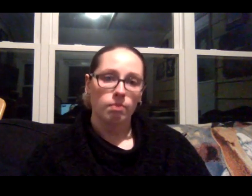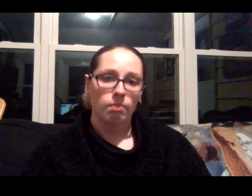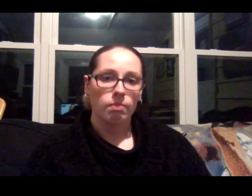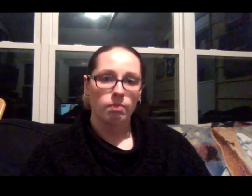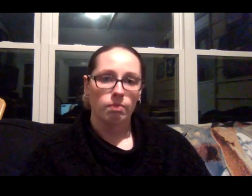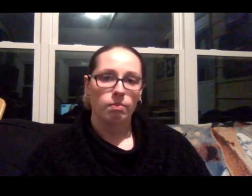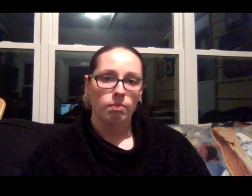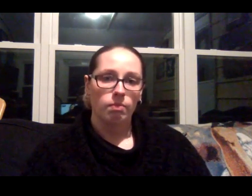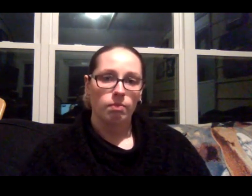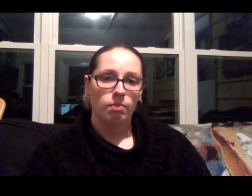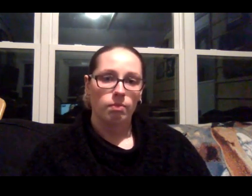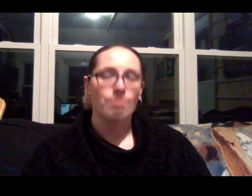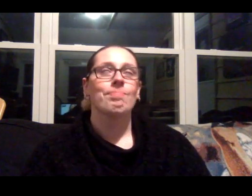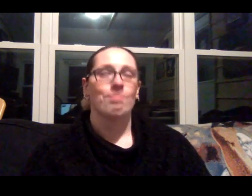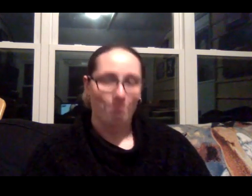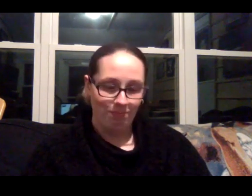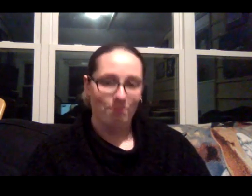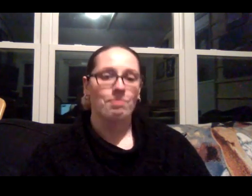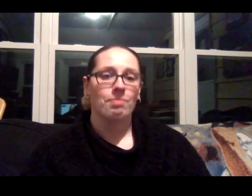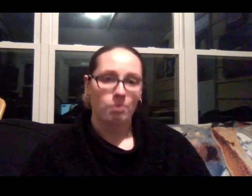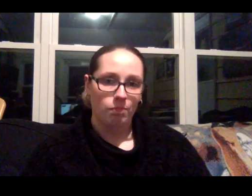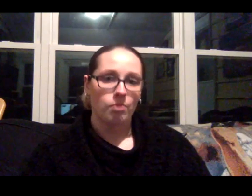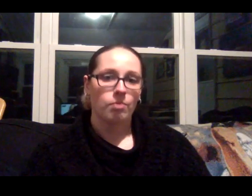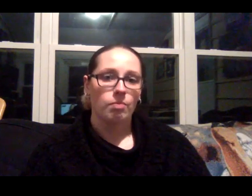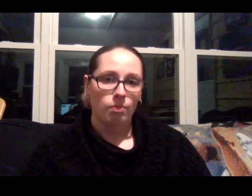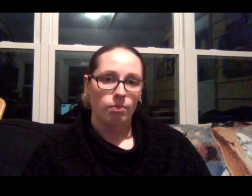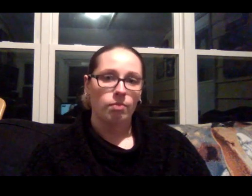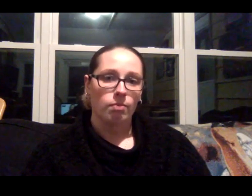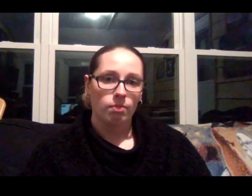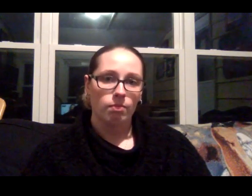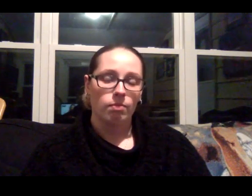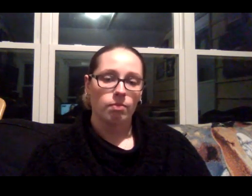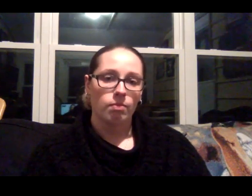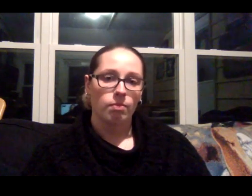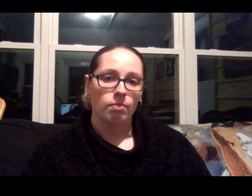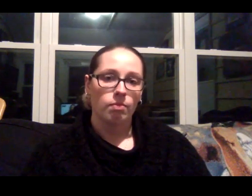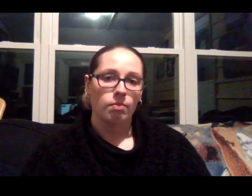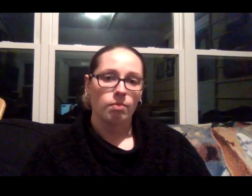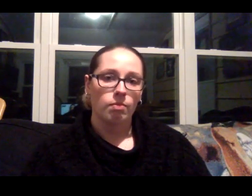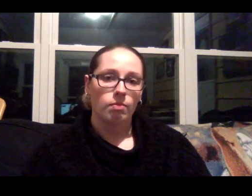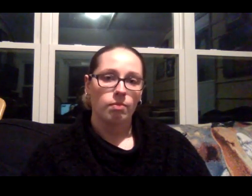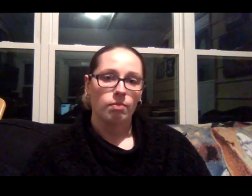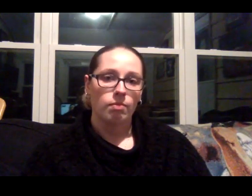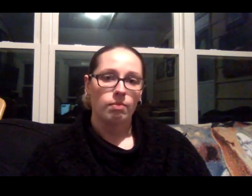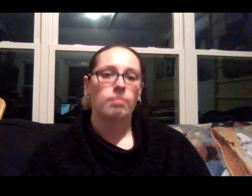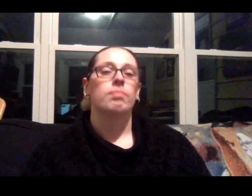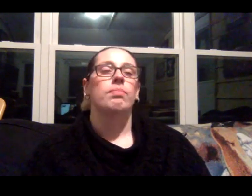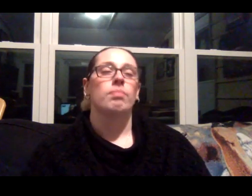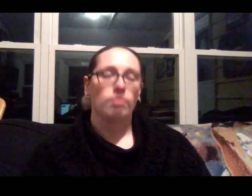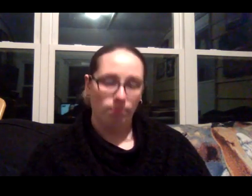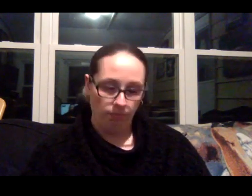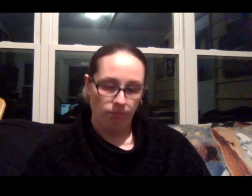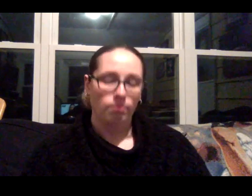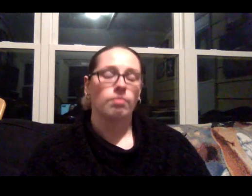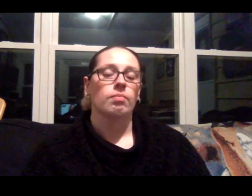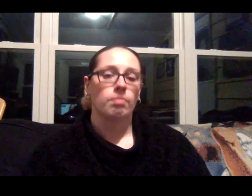are phenomenal. And, you know, the district has put them in a position where they cannot provide telehealth